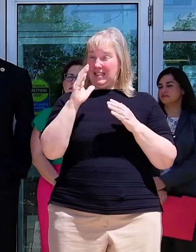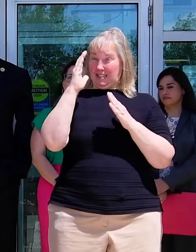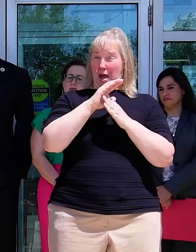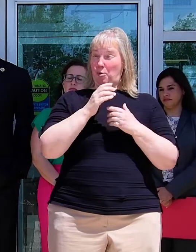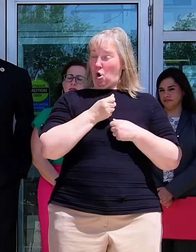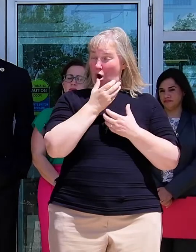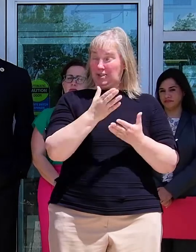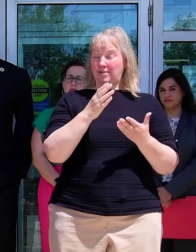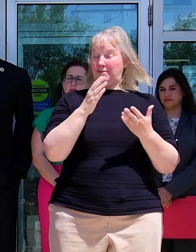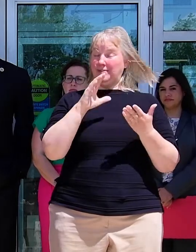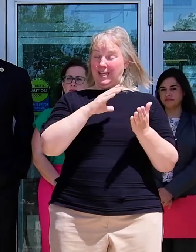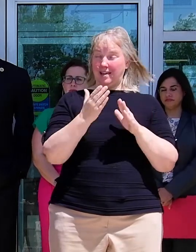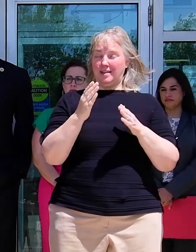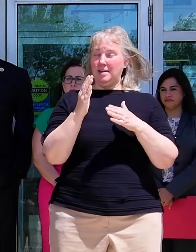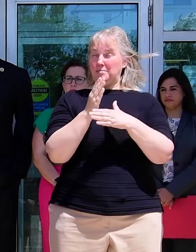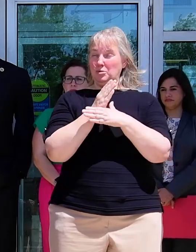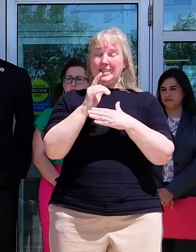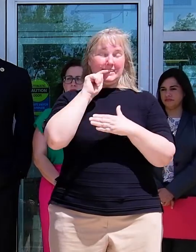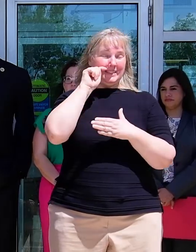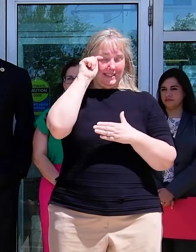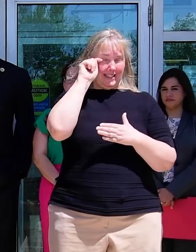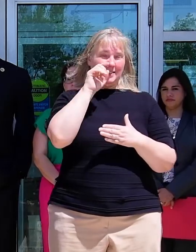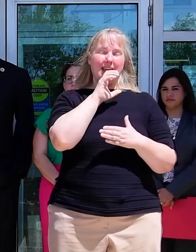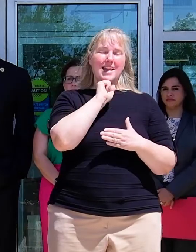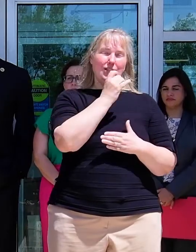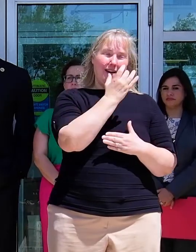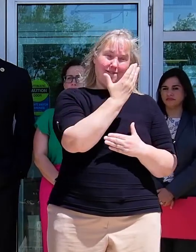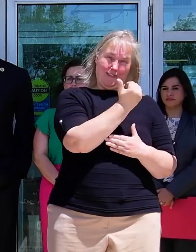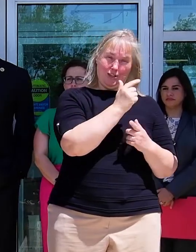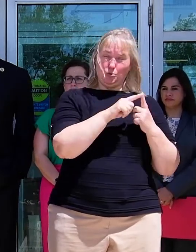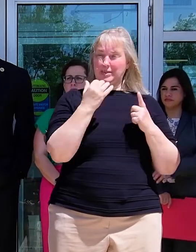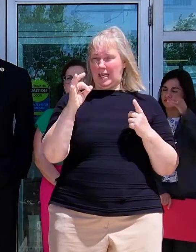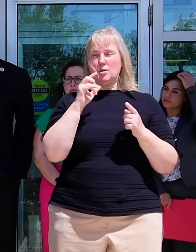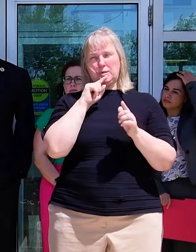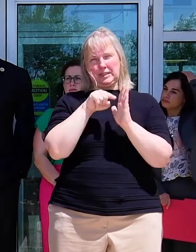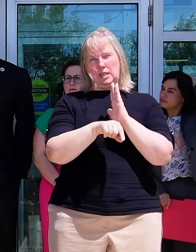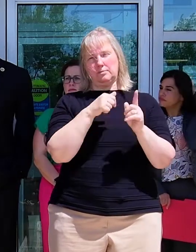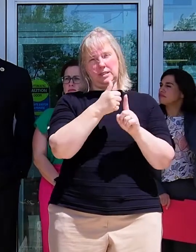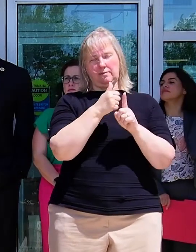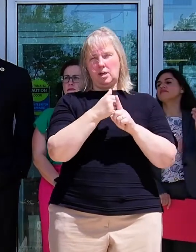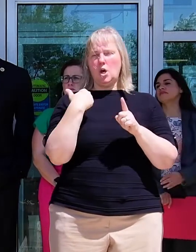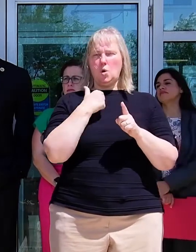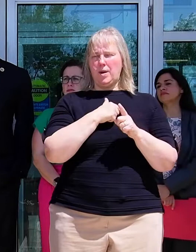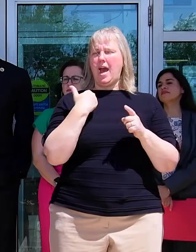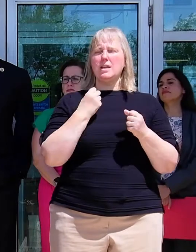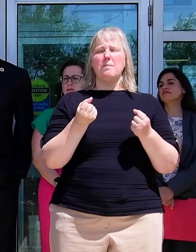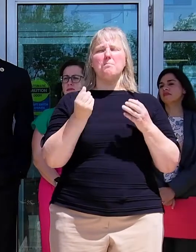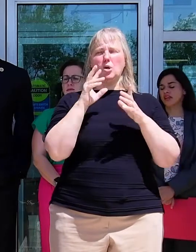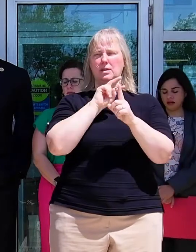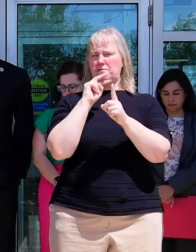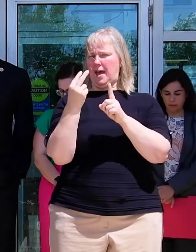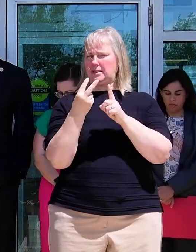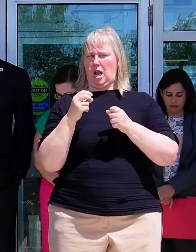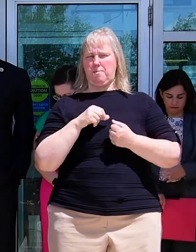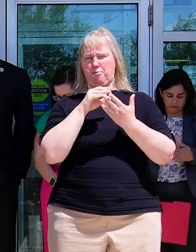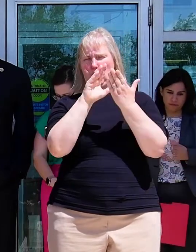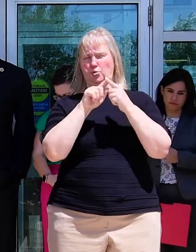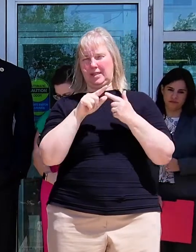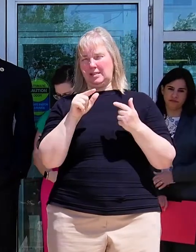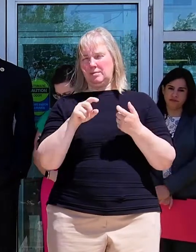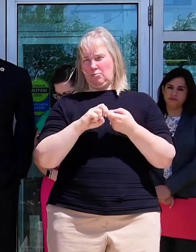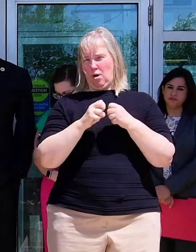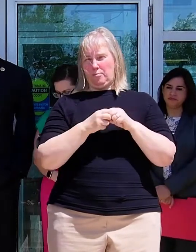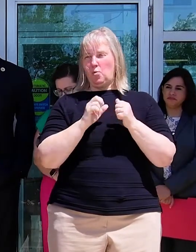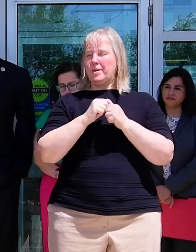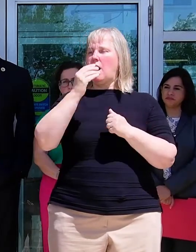our teens aged 15 to 19 was suicide. We took a multifaceted approach to this issue with an